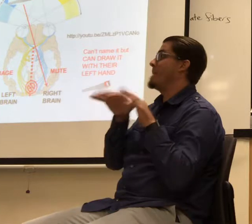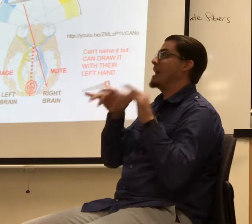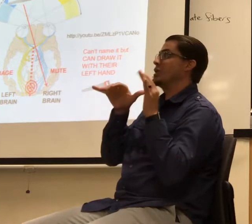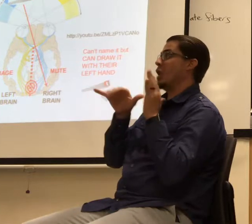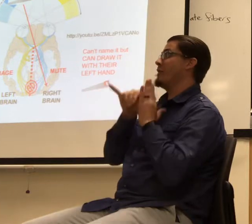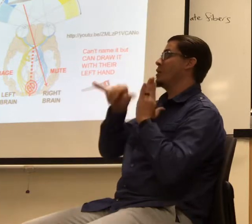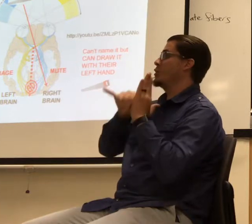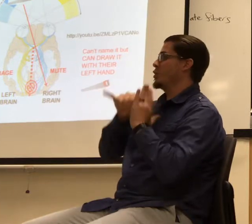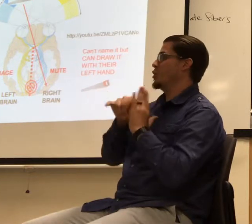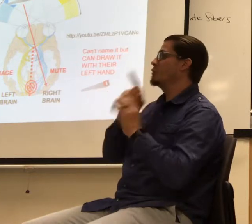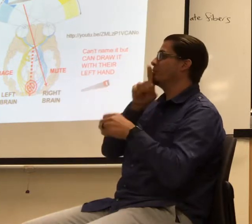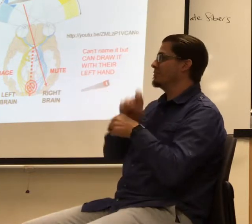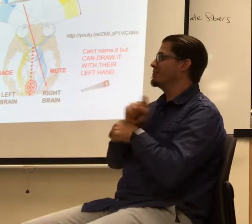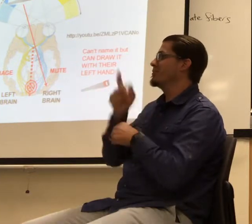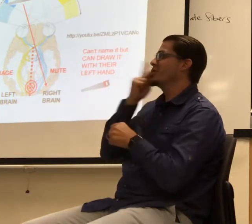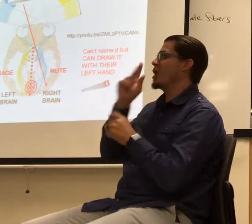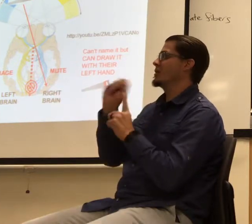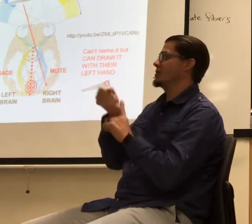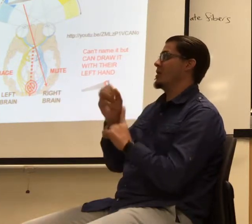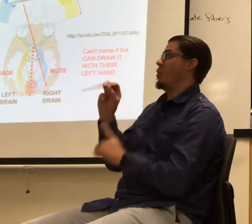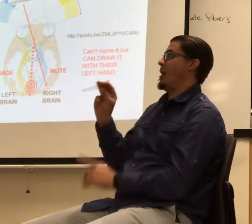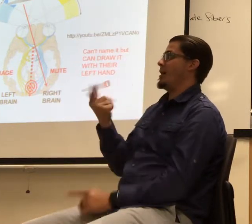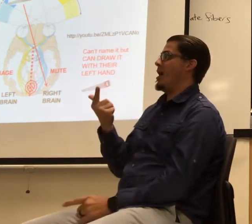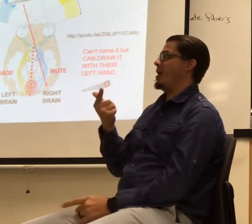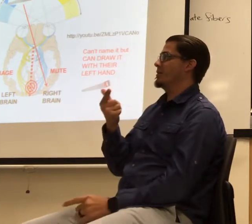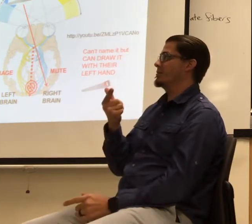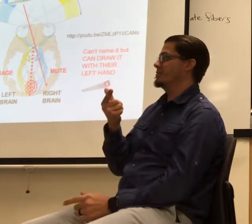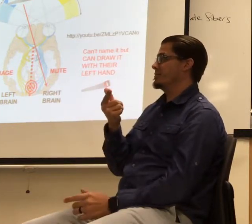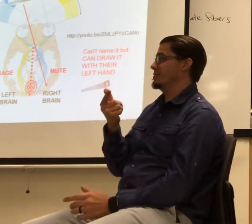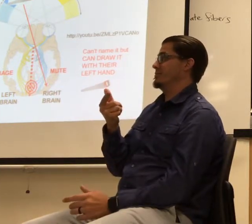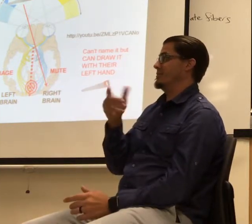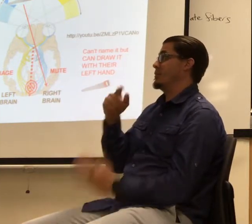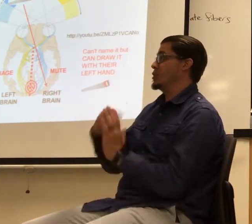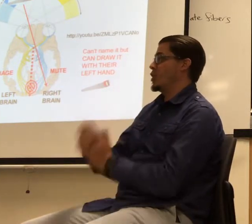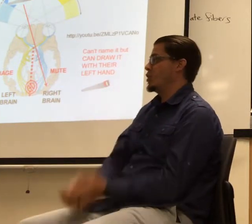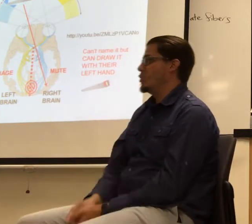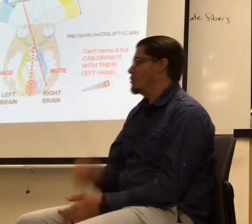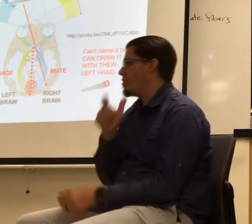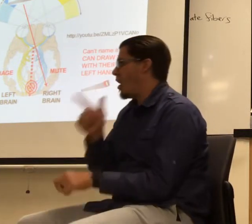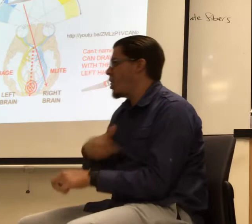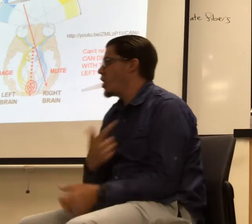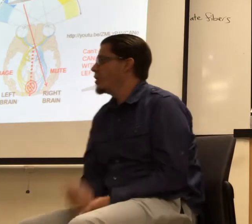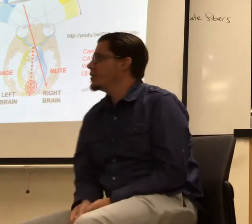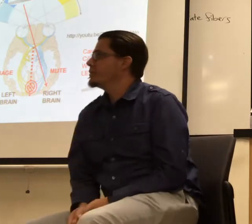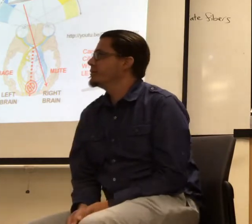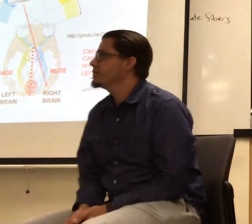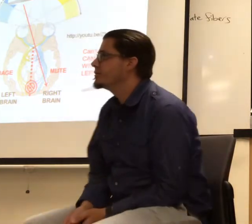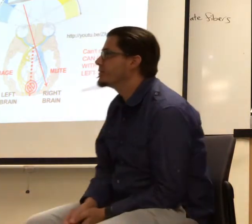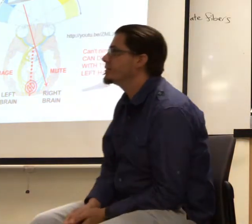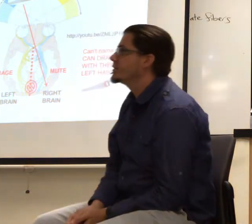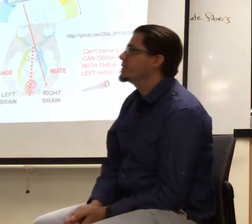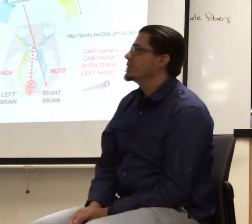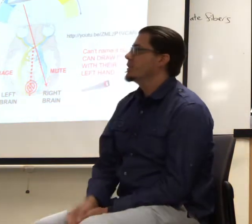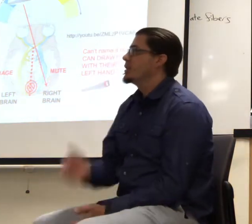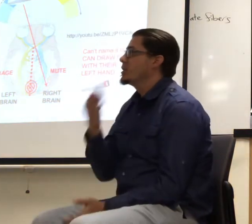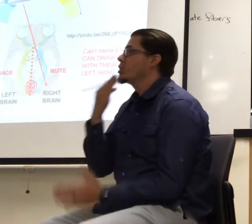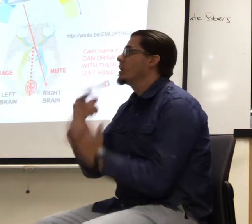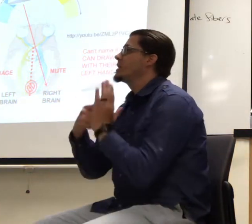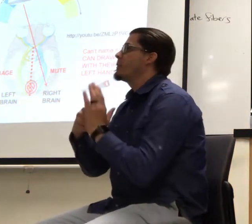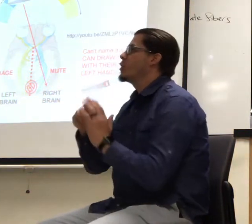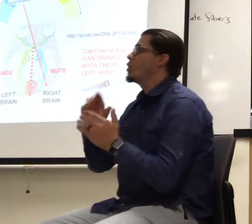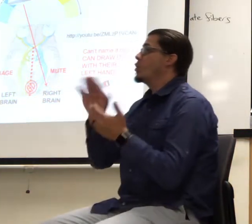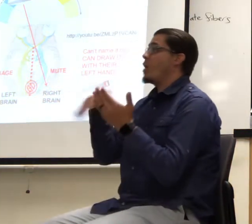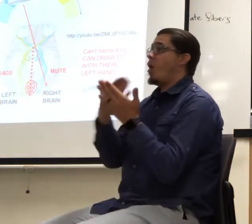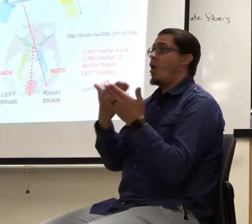I actually saw the case. I was like, oh my God, that's so bizarre. I'm going to show it to you. It wouldn't take too long. It's a great example of how we all have